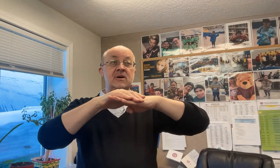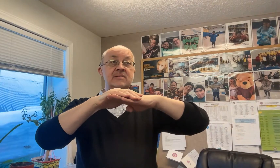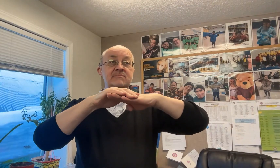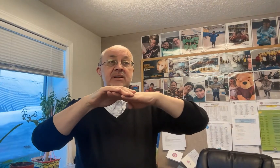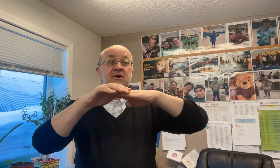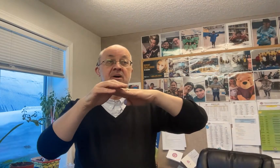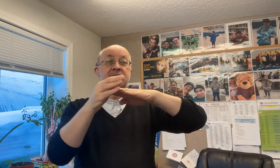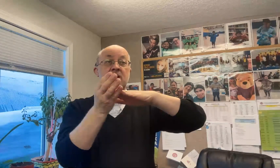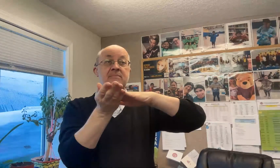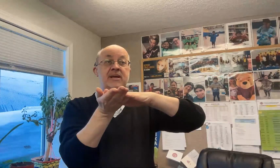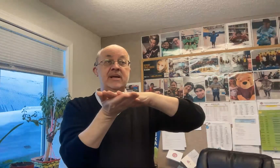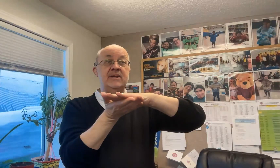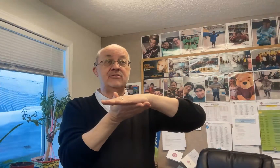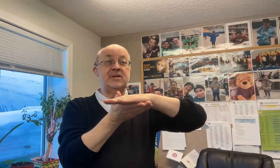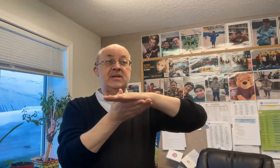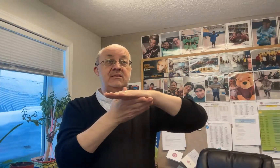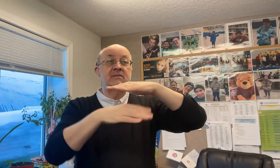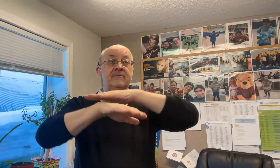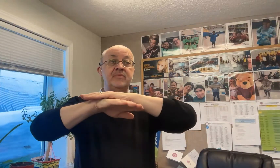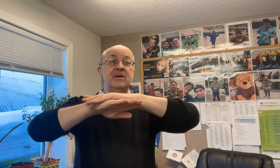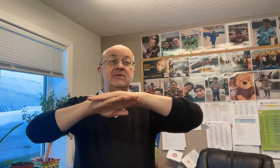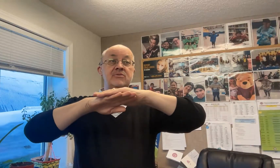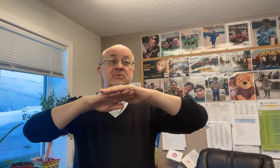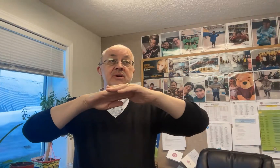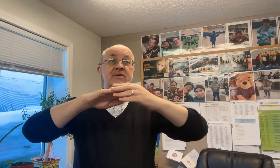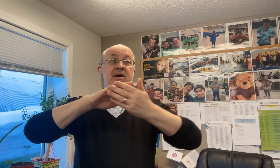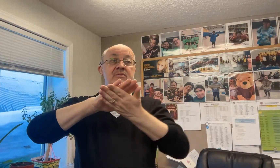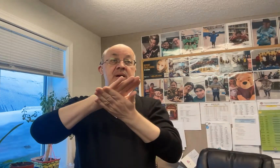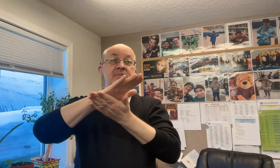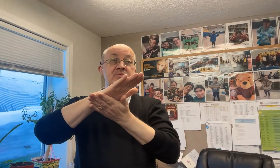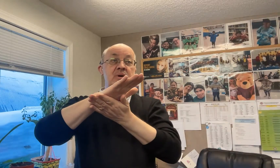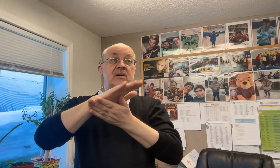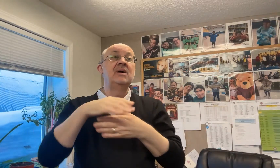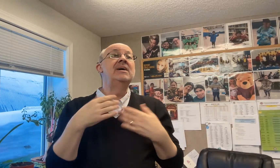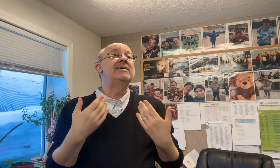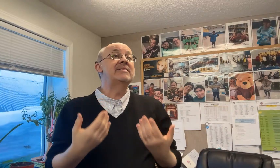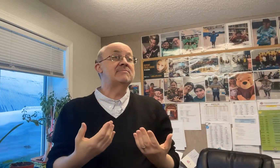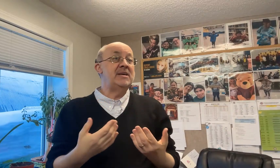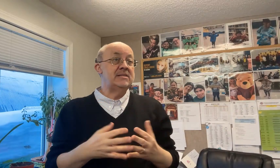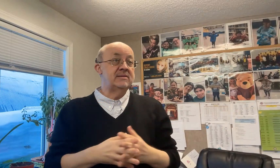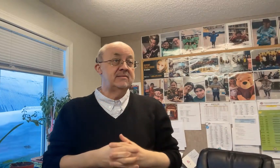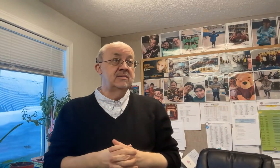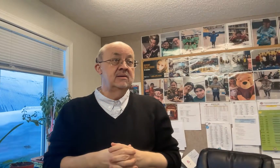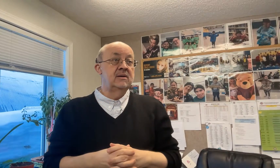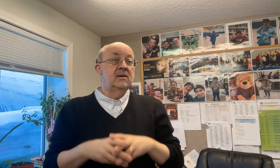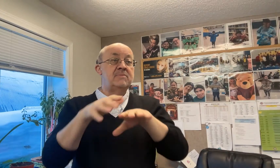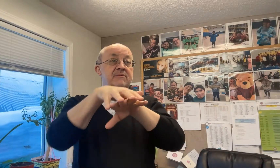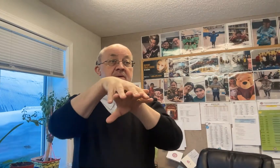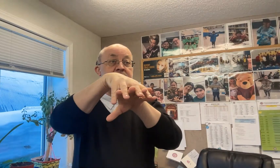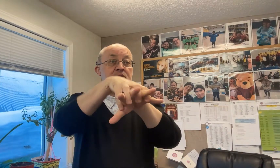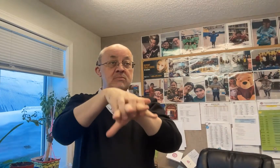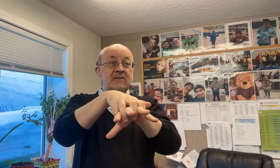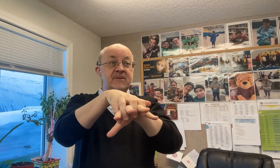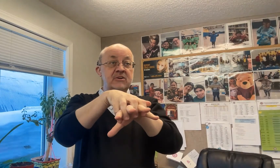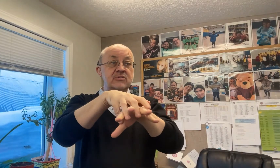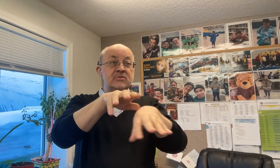my non-dominant and underneath, and then do it on the other hand as well, that's mittens. But if I pull my fingers